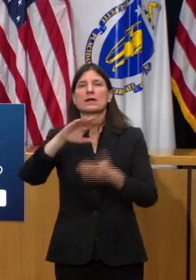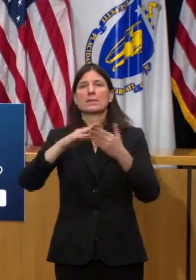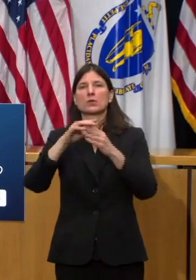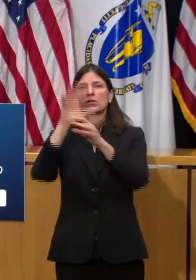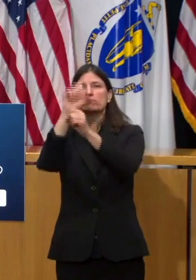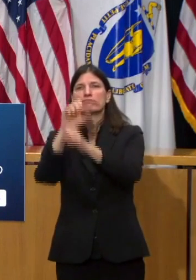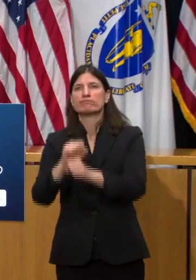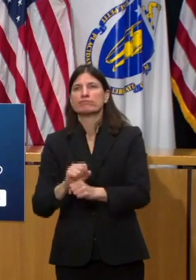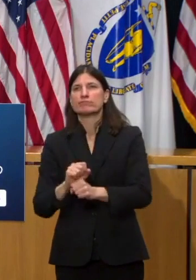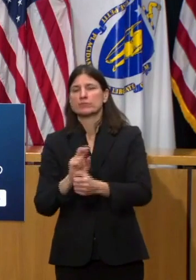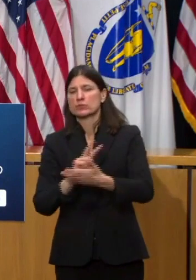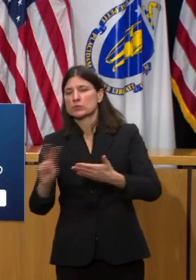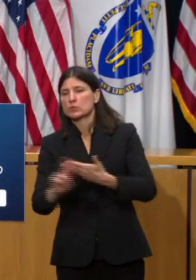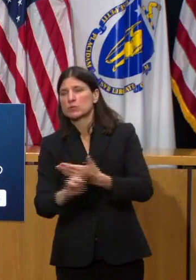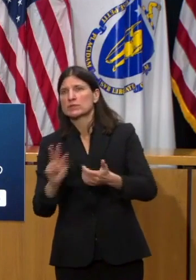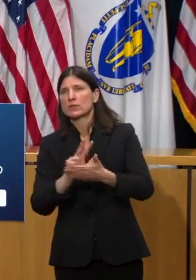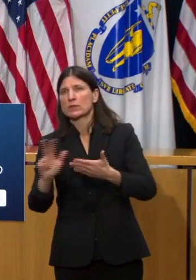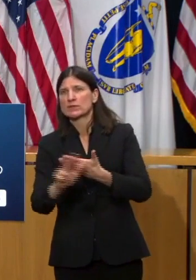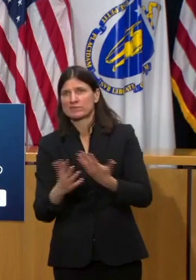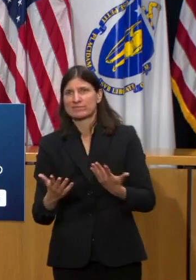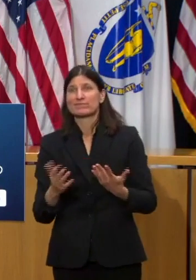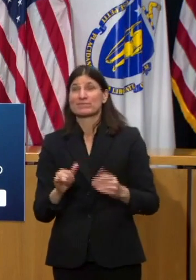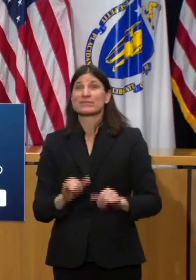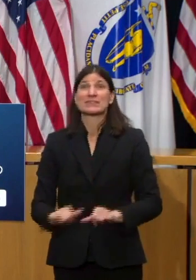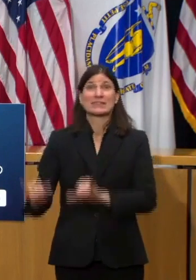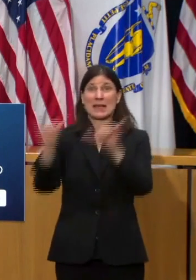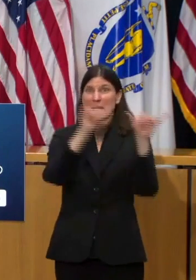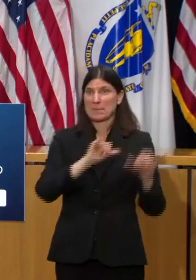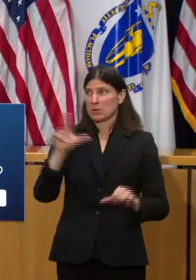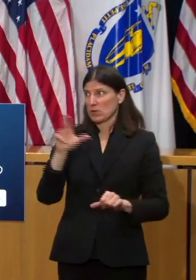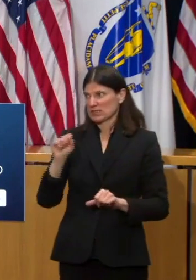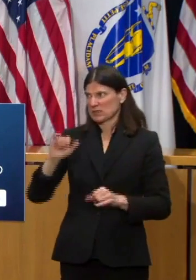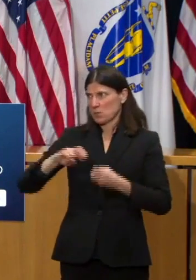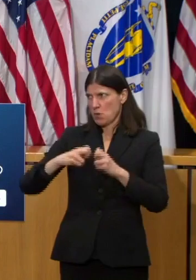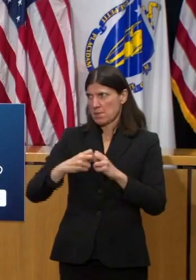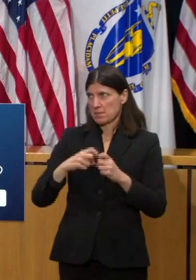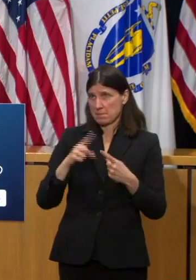most states now have the capacity to do far more